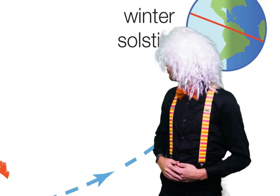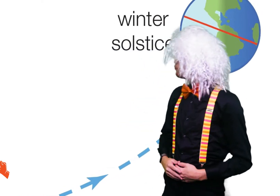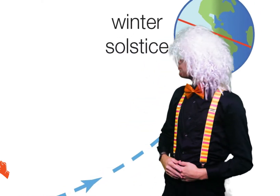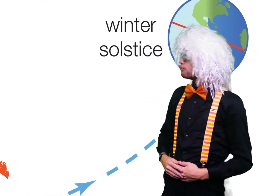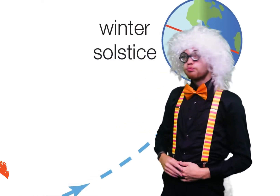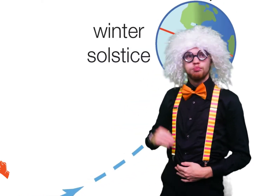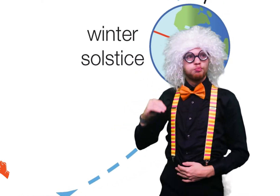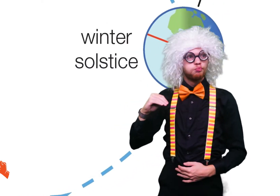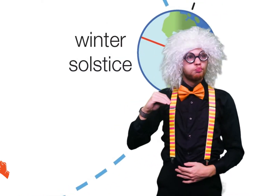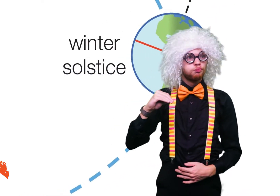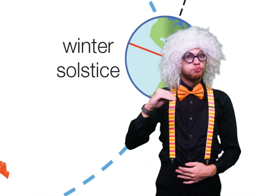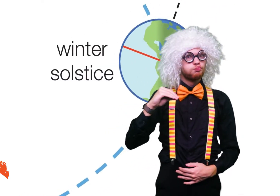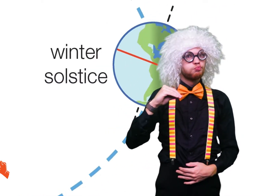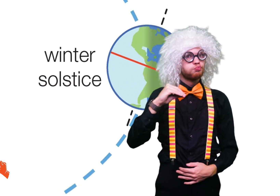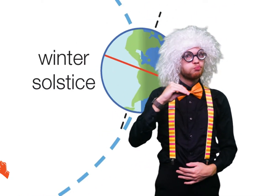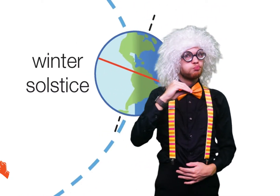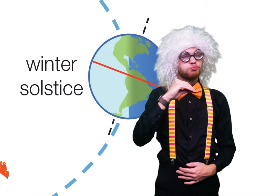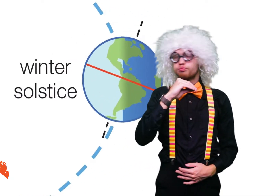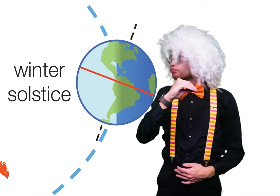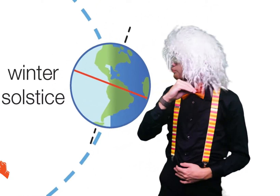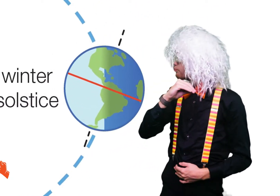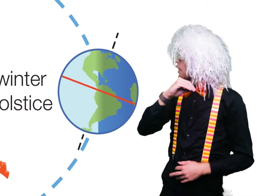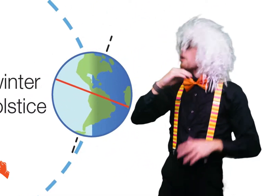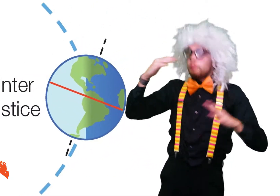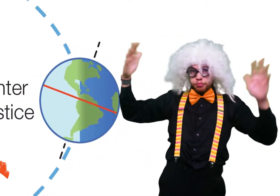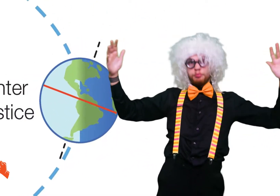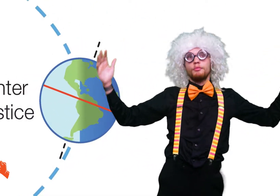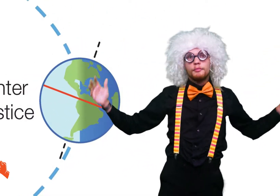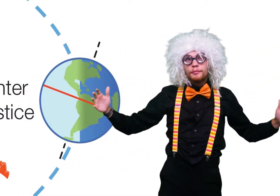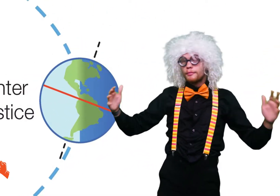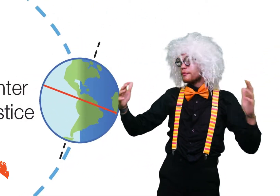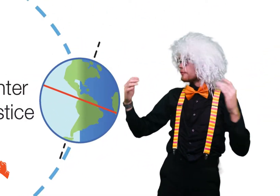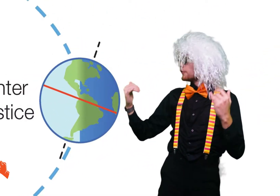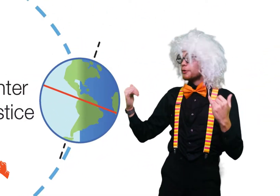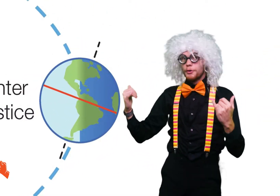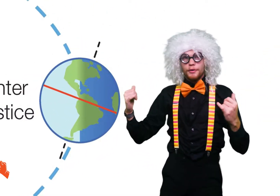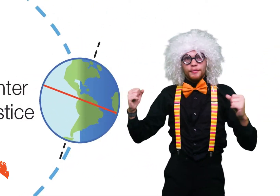And notice how the northern